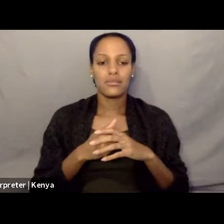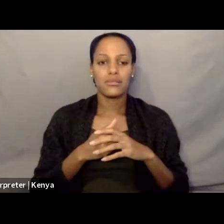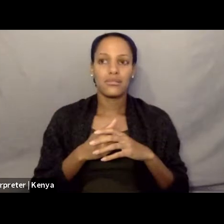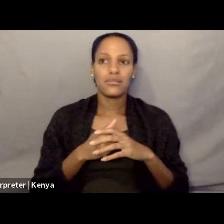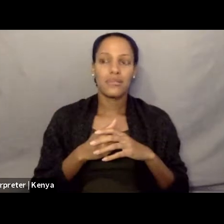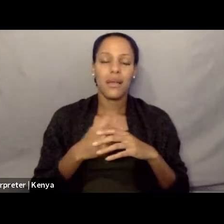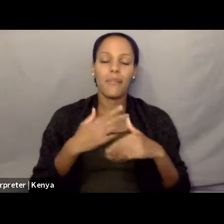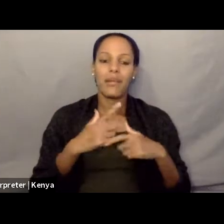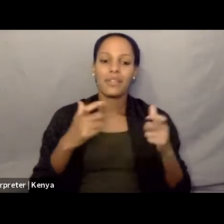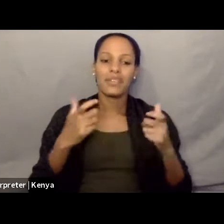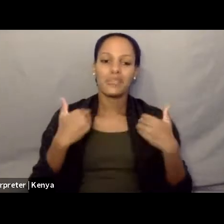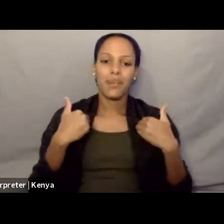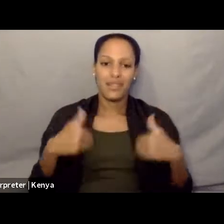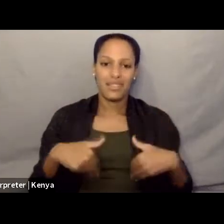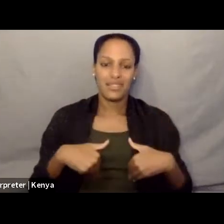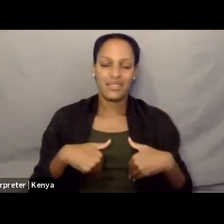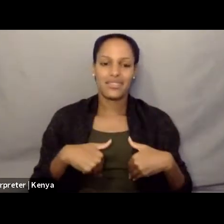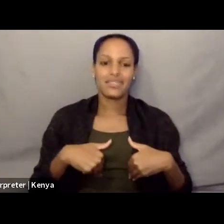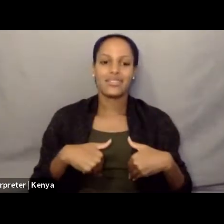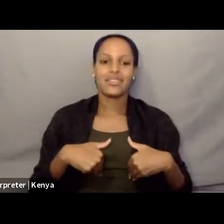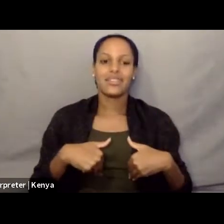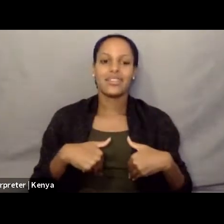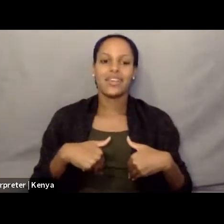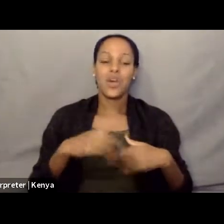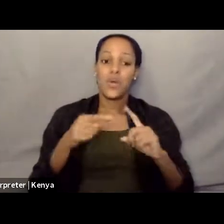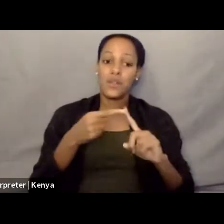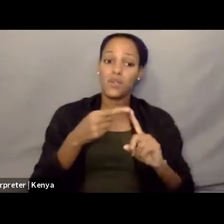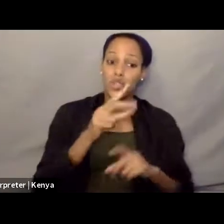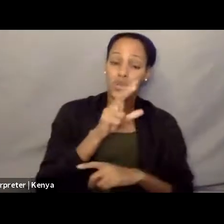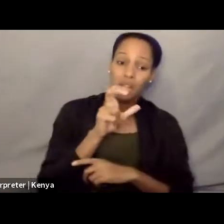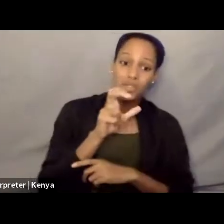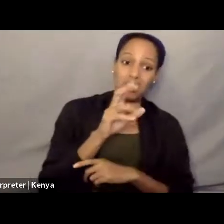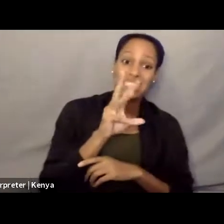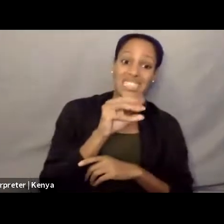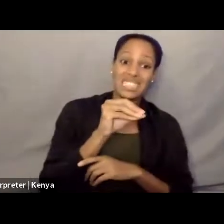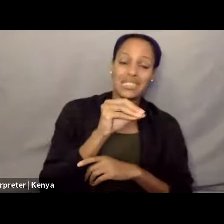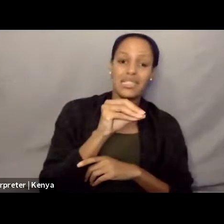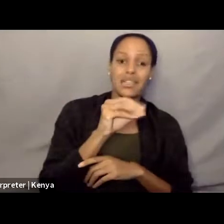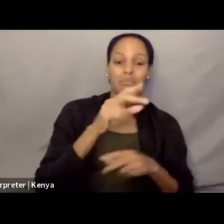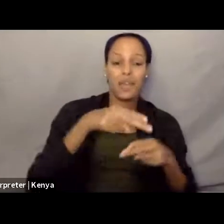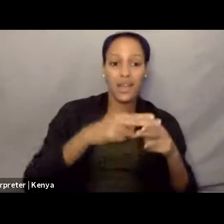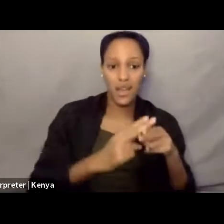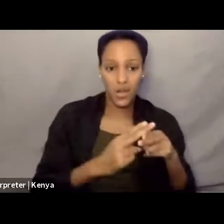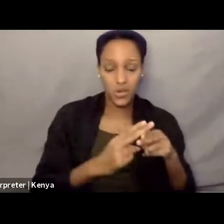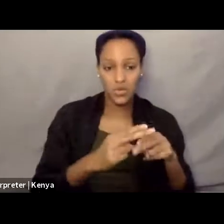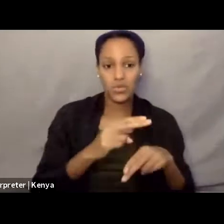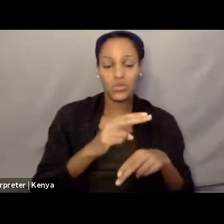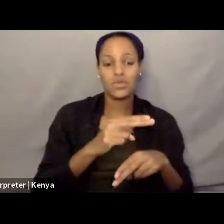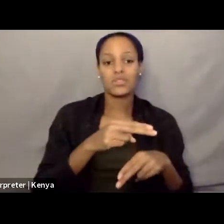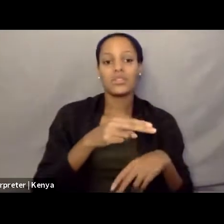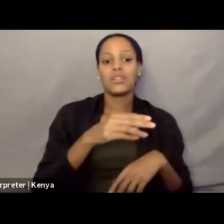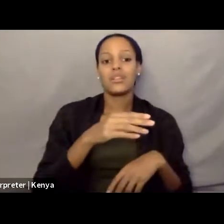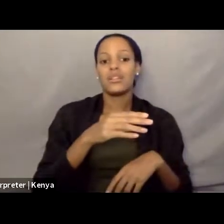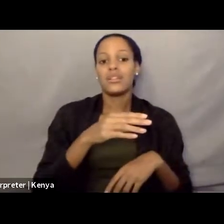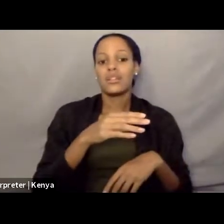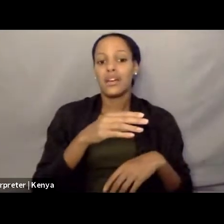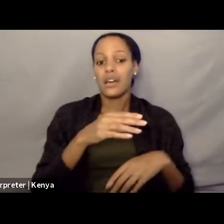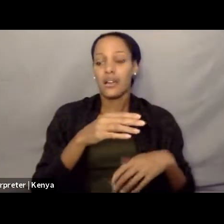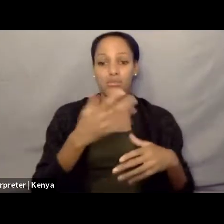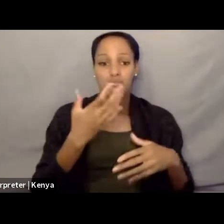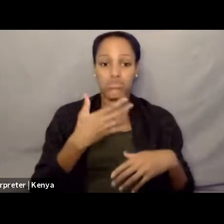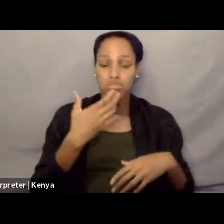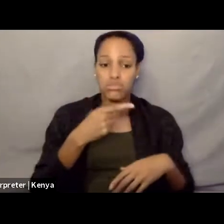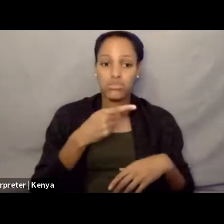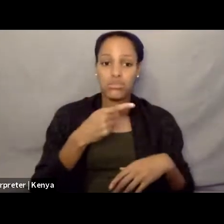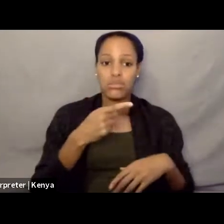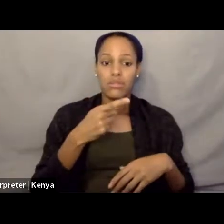my biggest body when it was 260 pounds and a battering ram and felt sort of impervious. I could